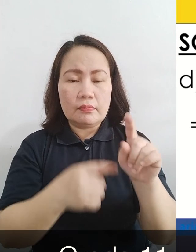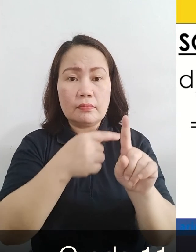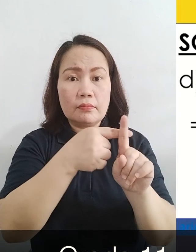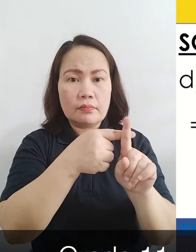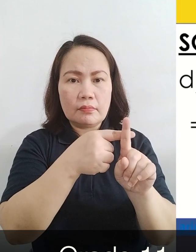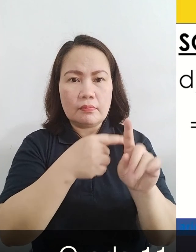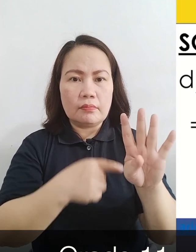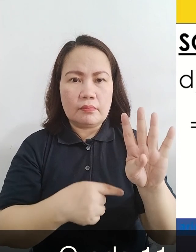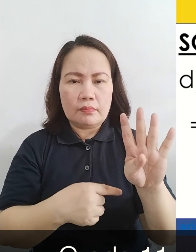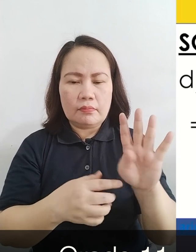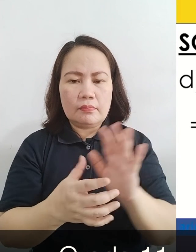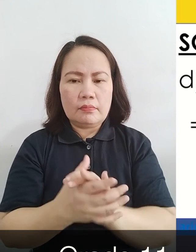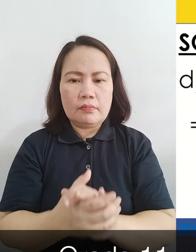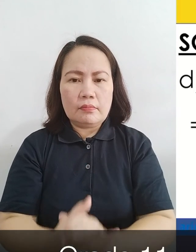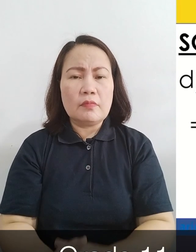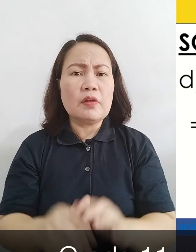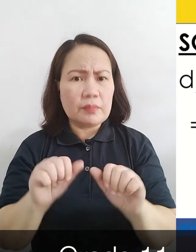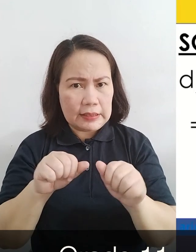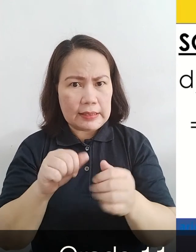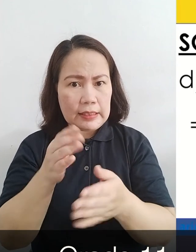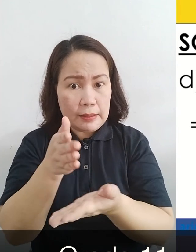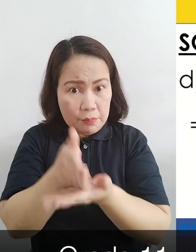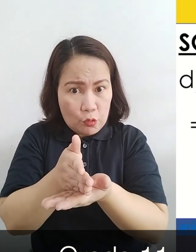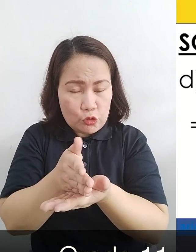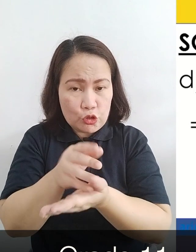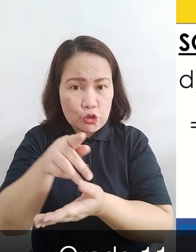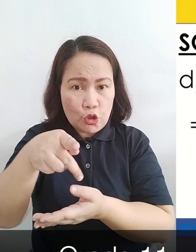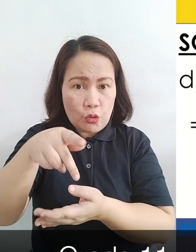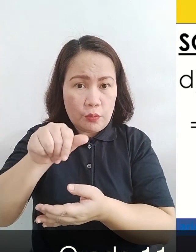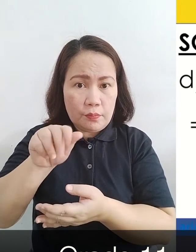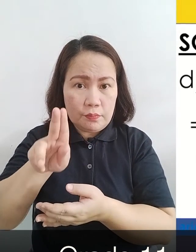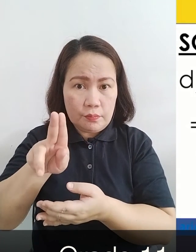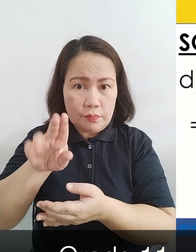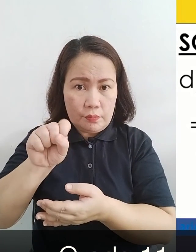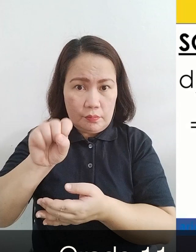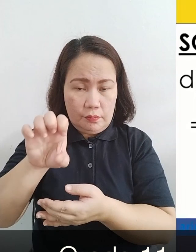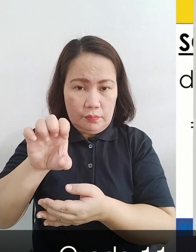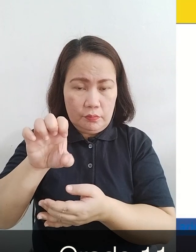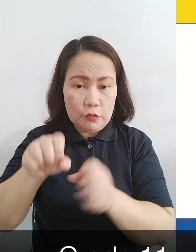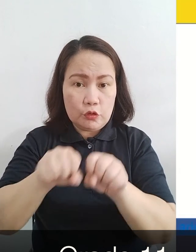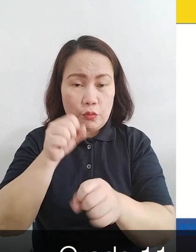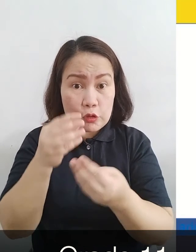Pwede nyo naman i-post to para makita nyo yung solution.